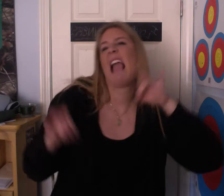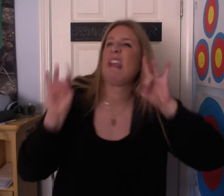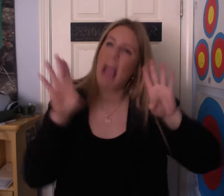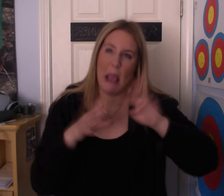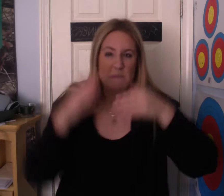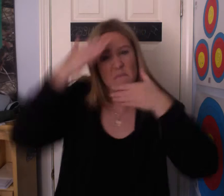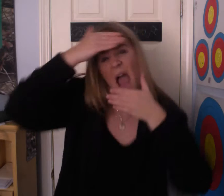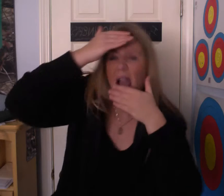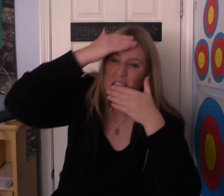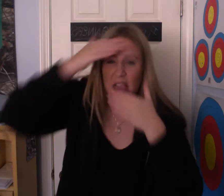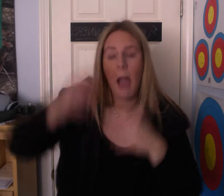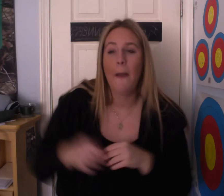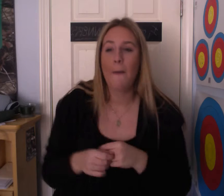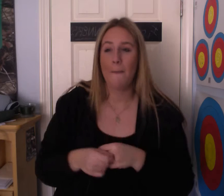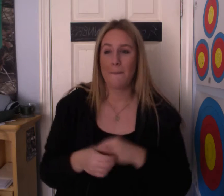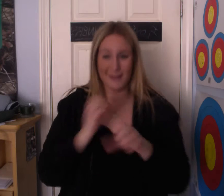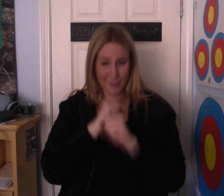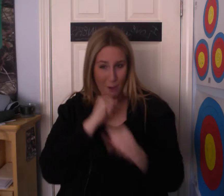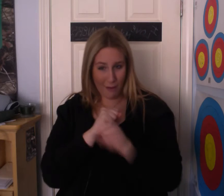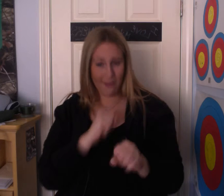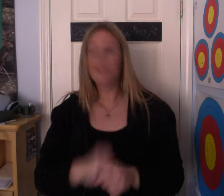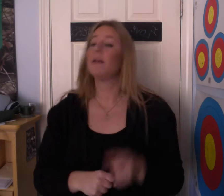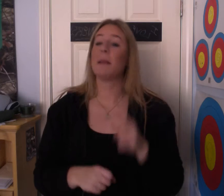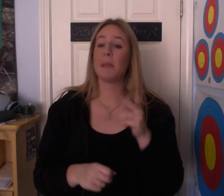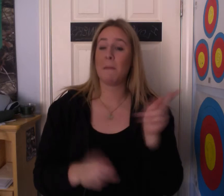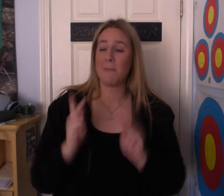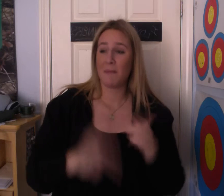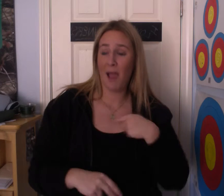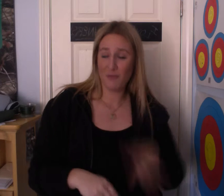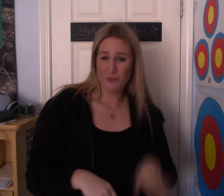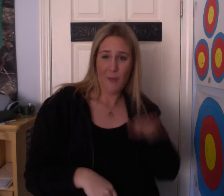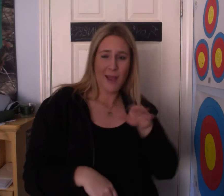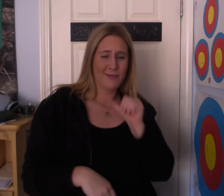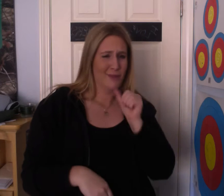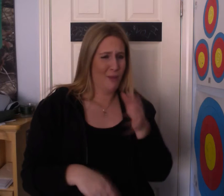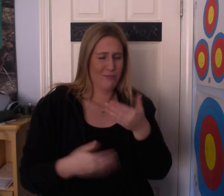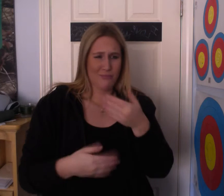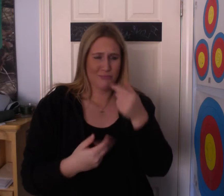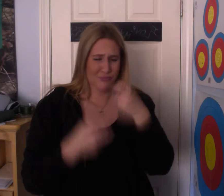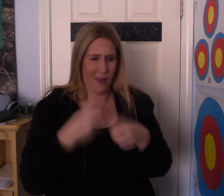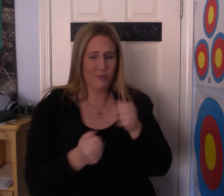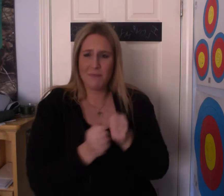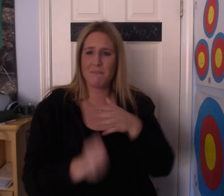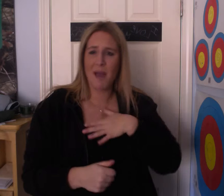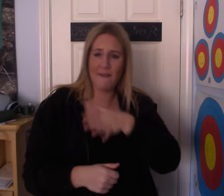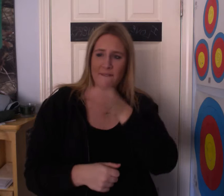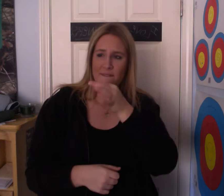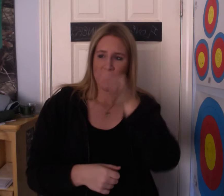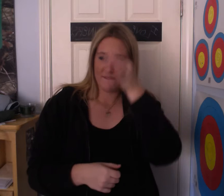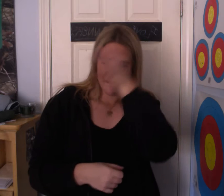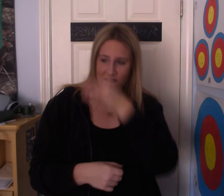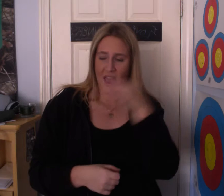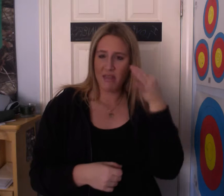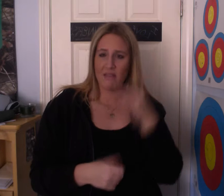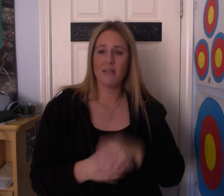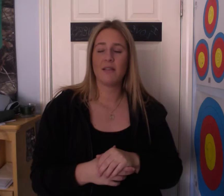slogan. The people that I grew up with had no problem with my faith. They did, however, seem very concerned that I would starve to death